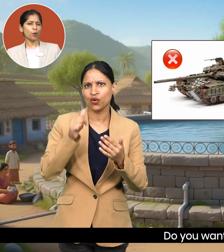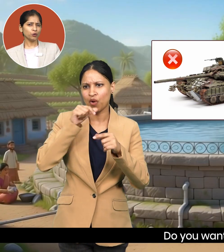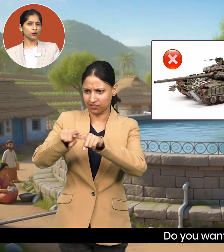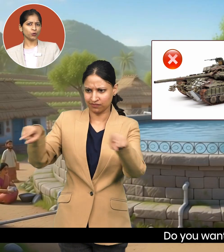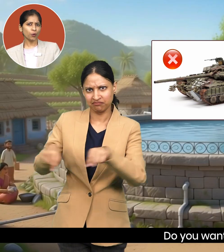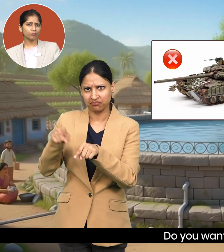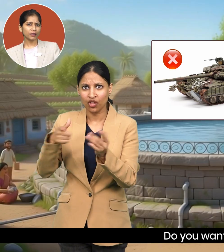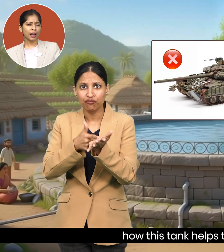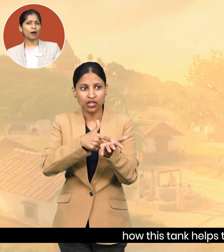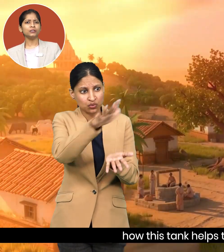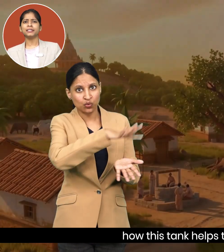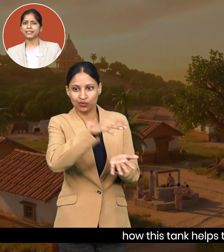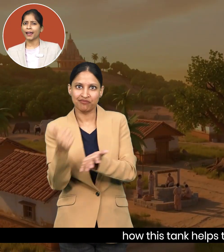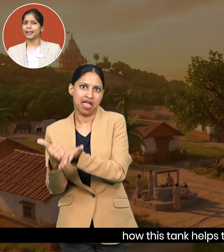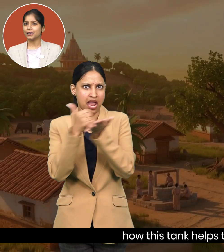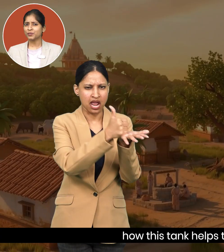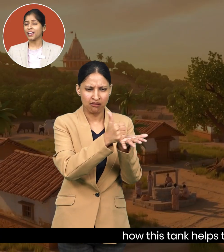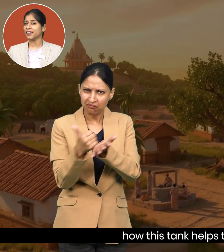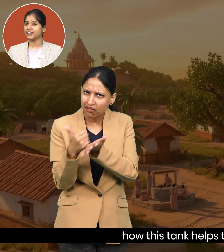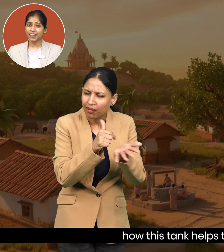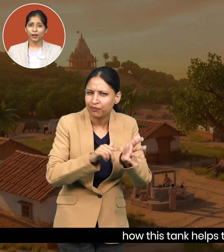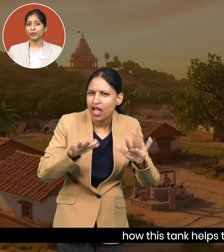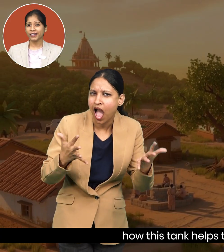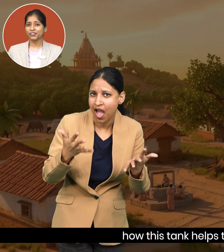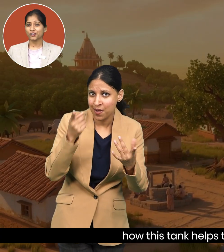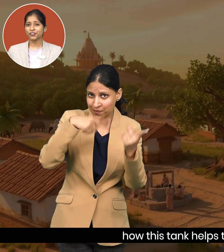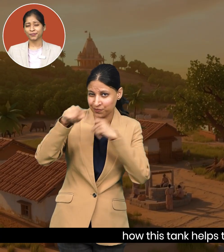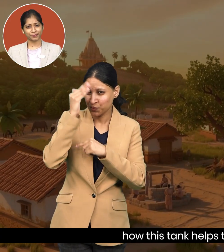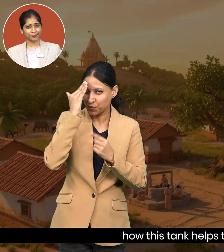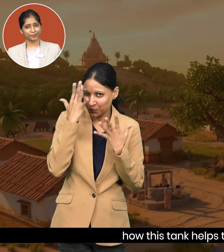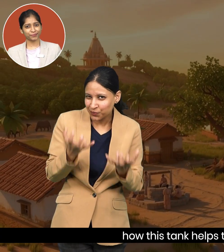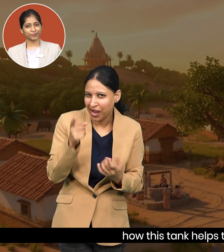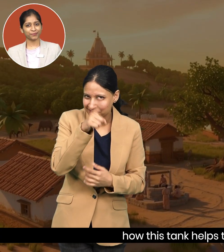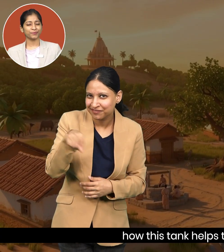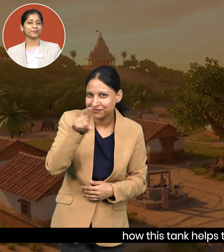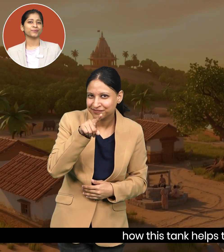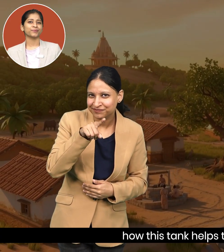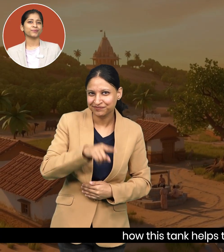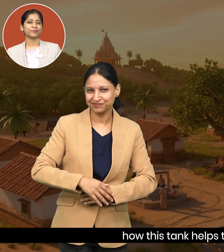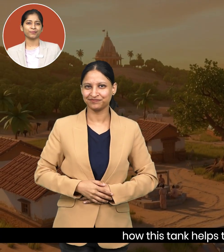Do you want to know how this tank helps the entire village?